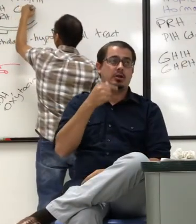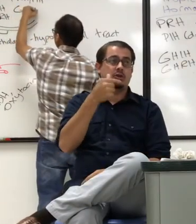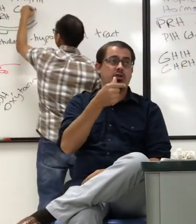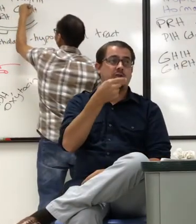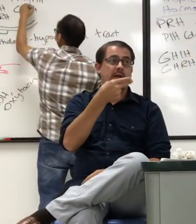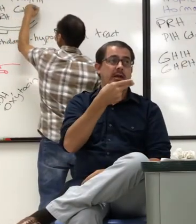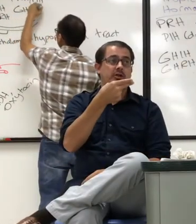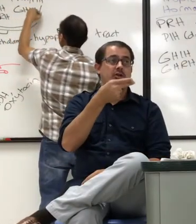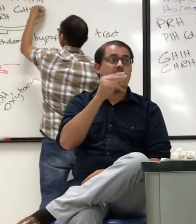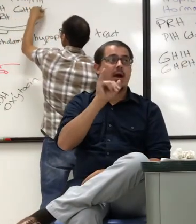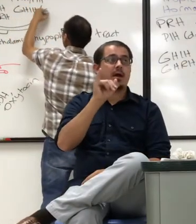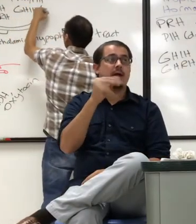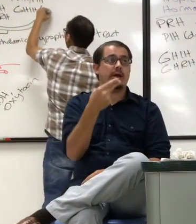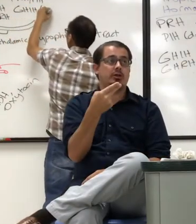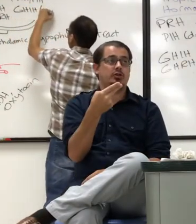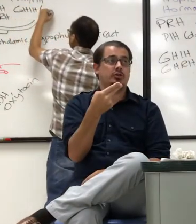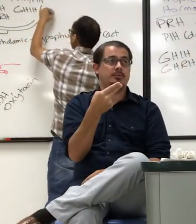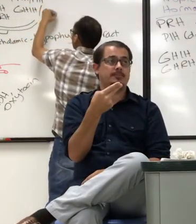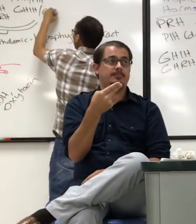GHIH,